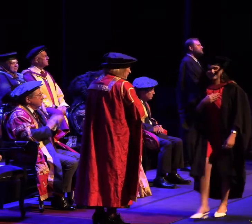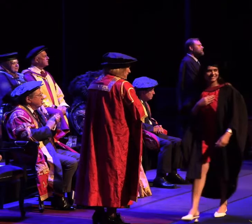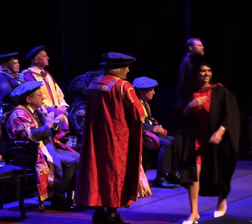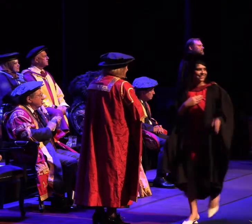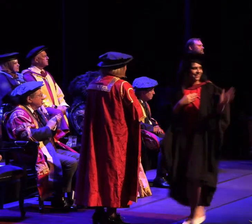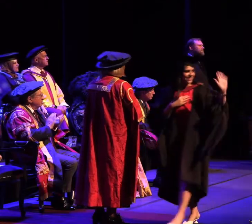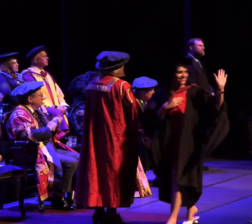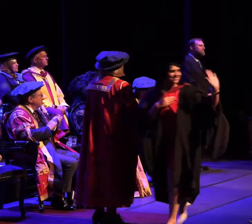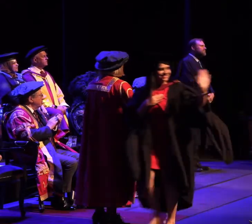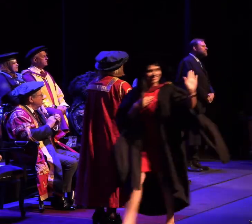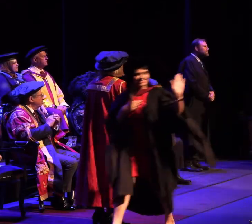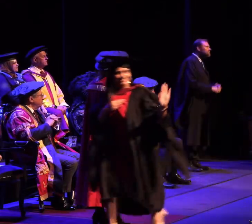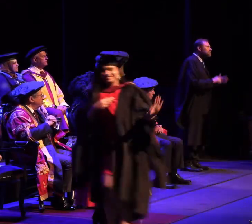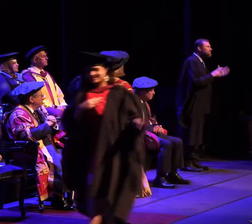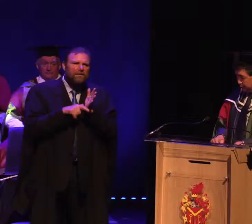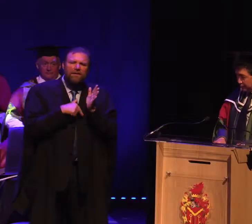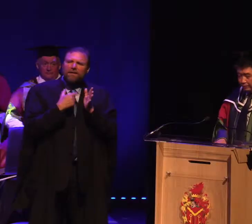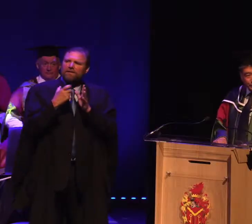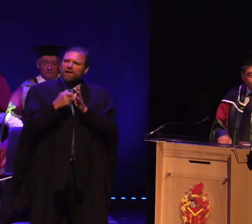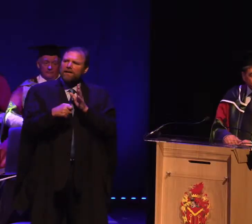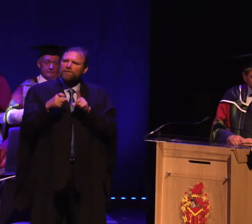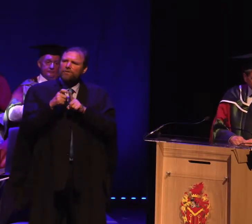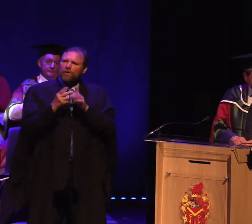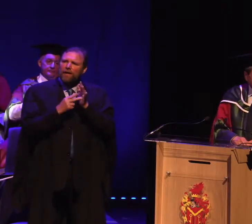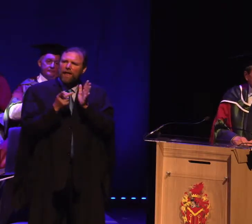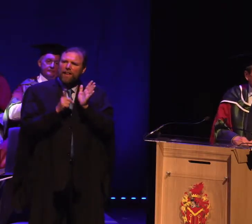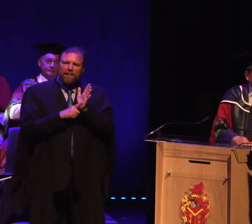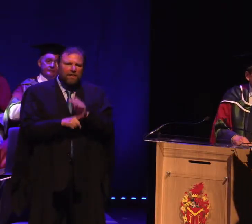Nice. And Natin Paul Daniel.